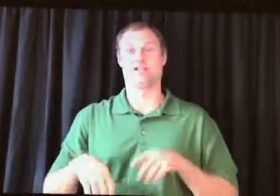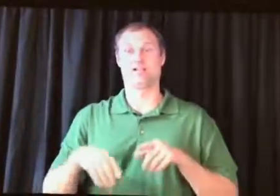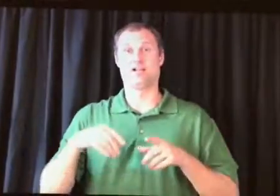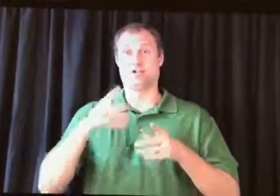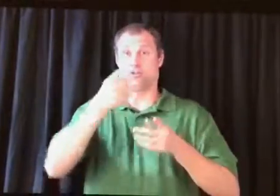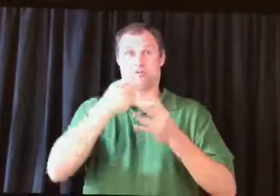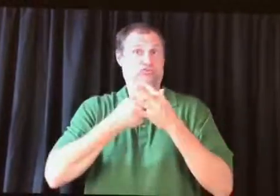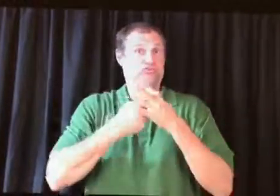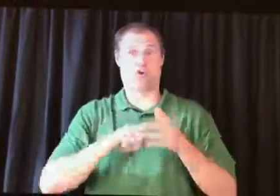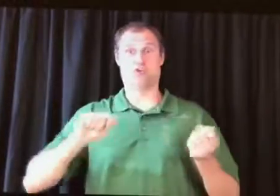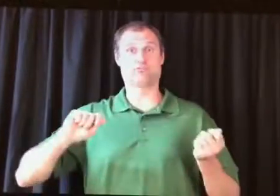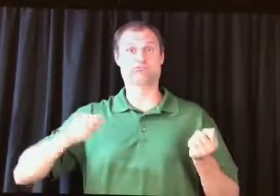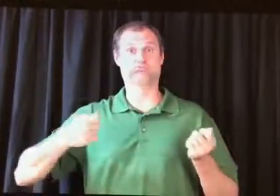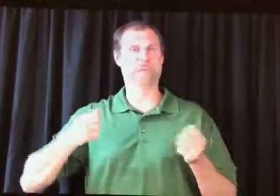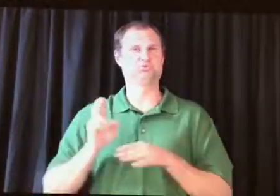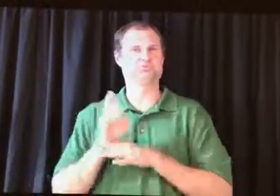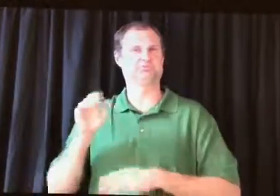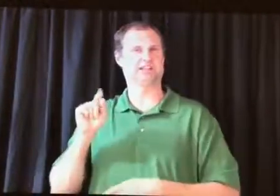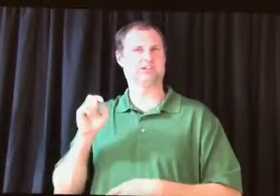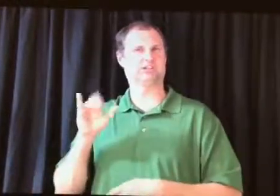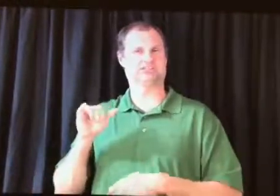of a fuel tank.